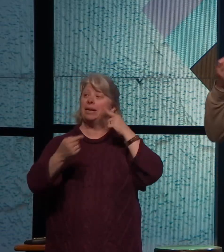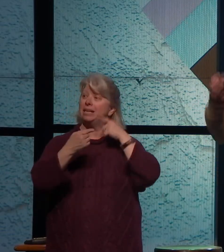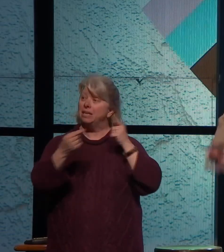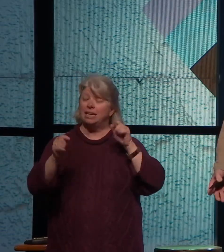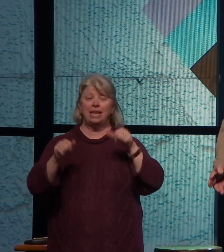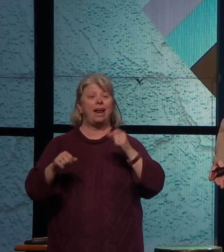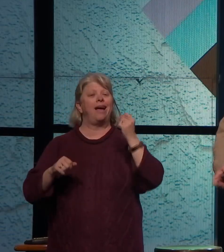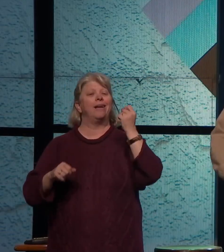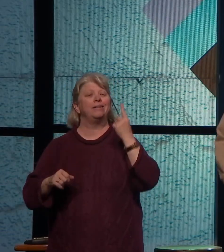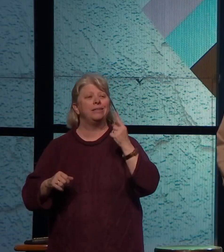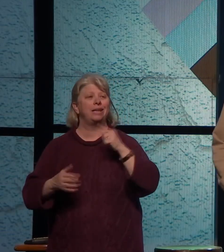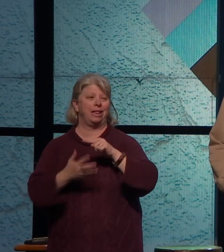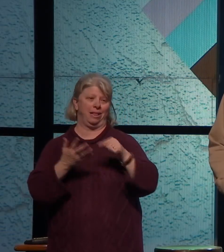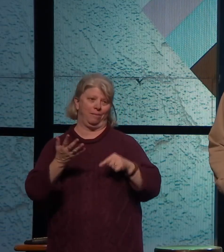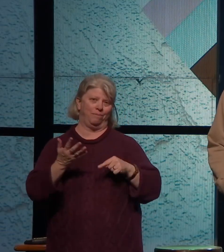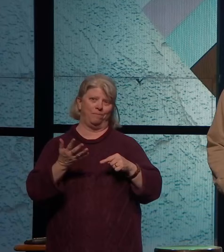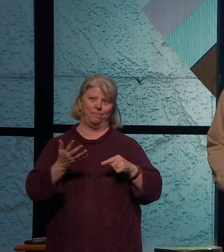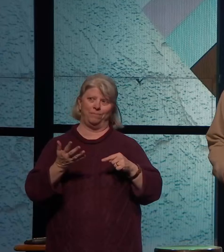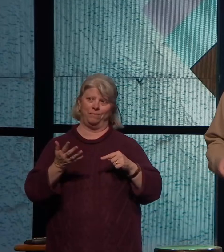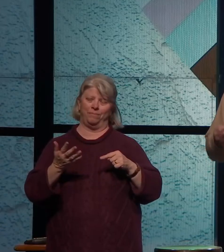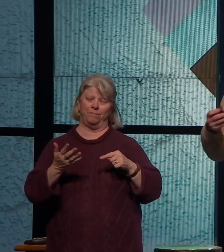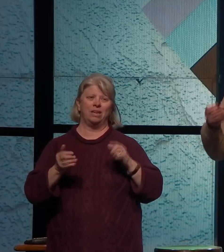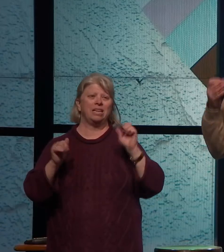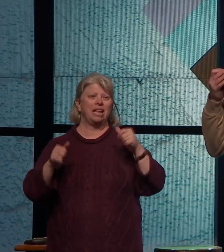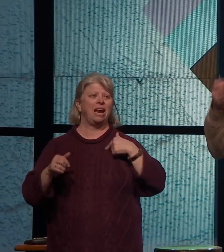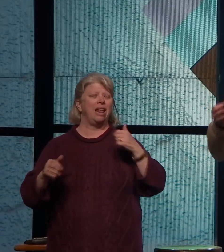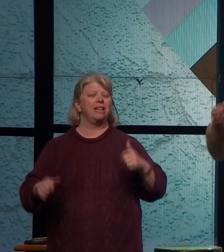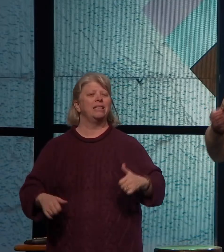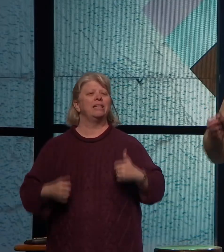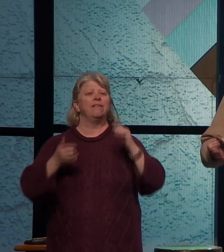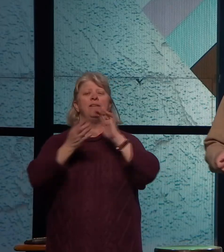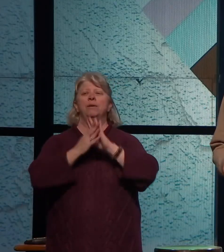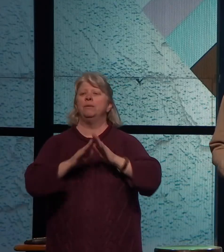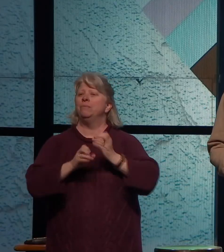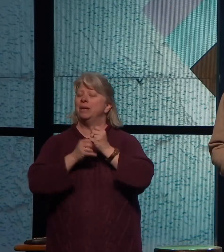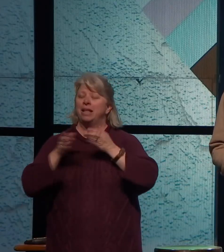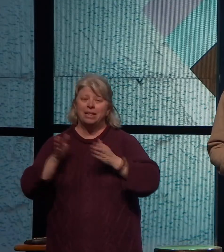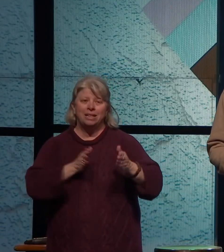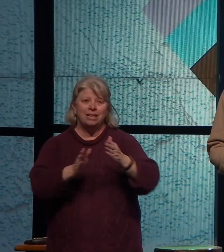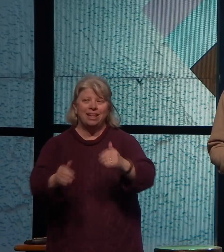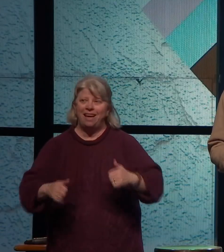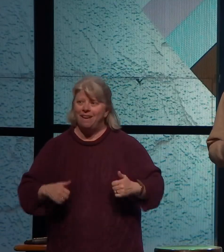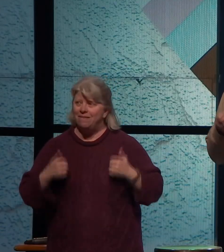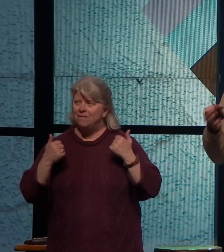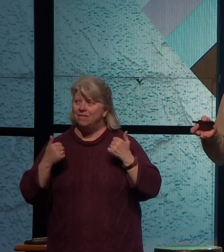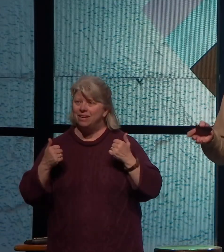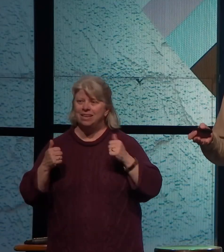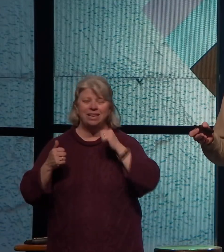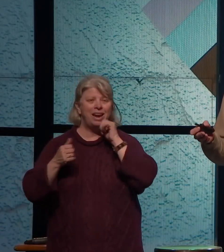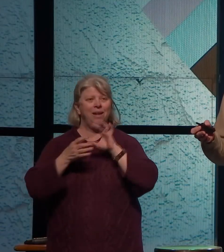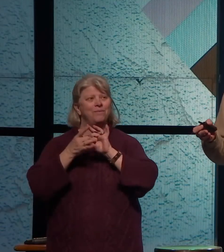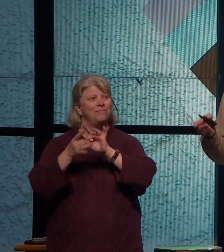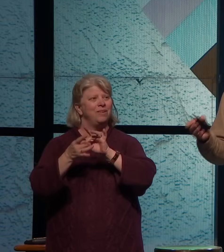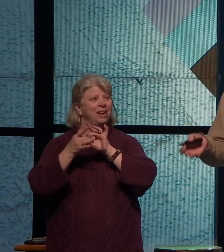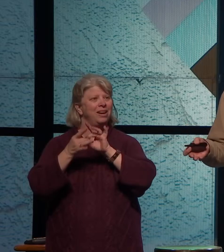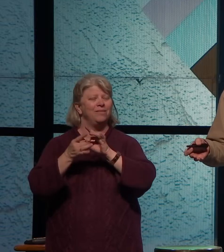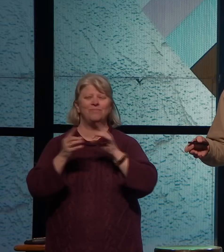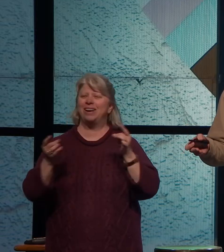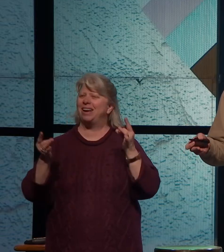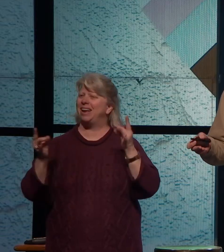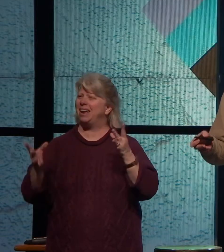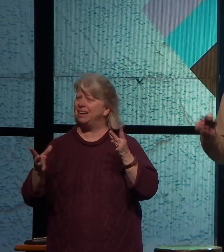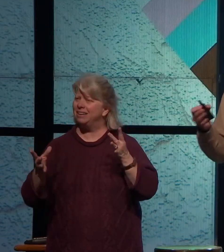can I understand them? And can I live a peacemaking life that's not bound by